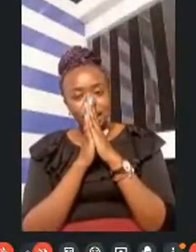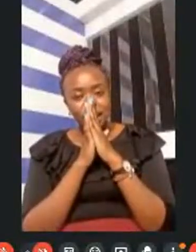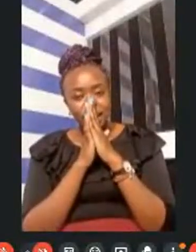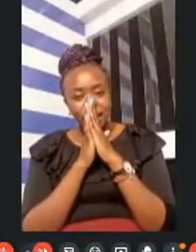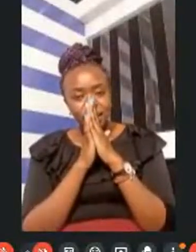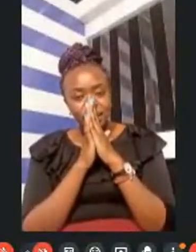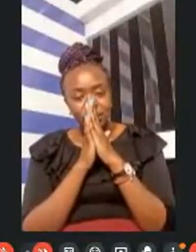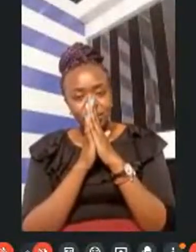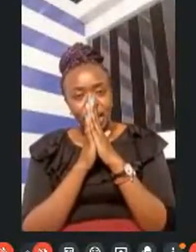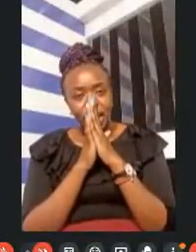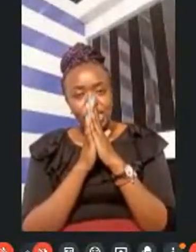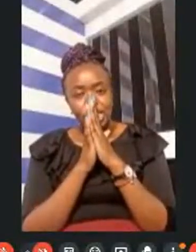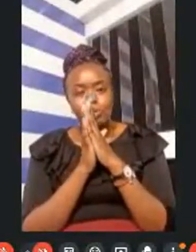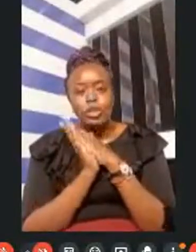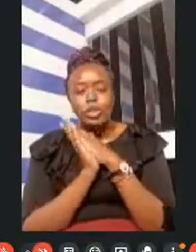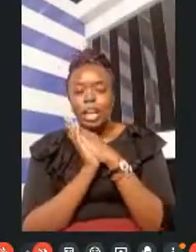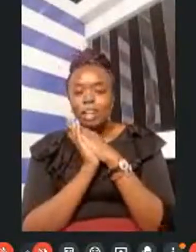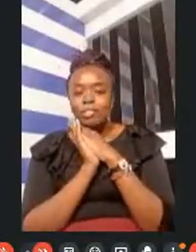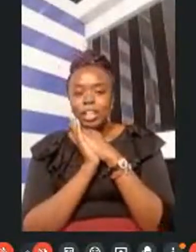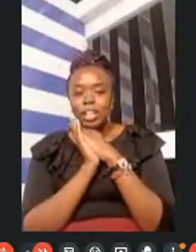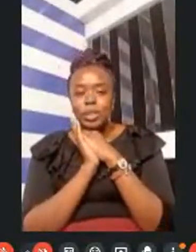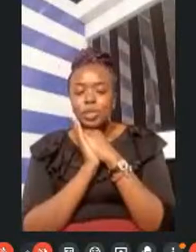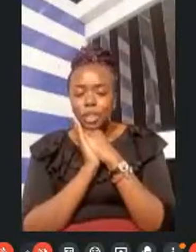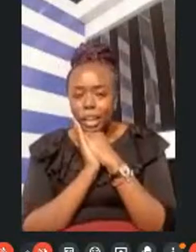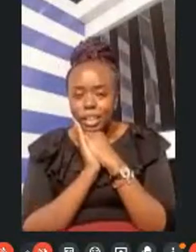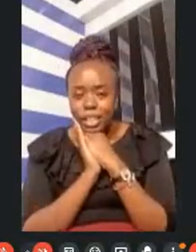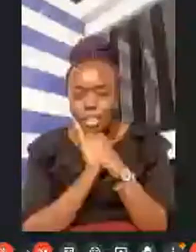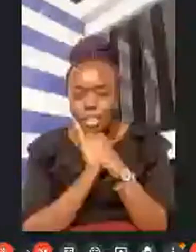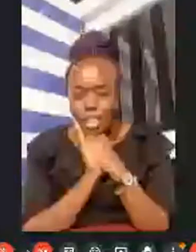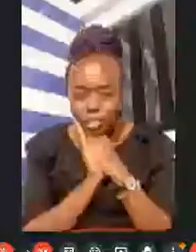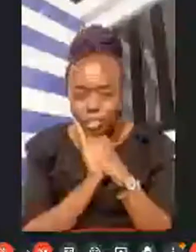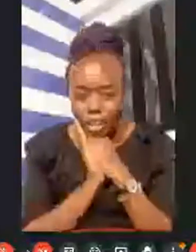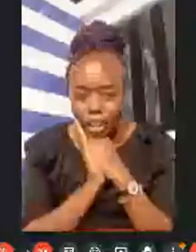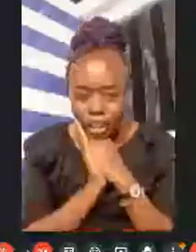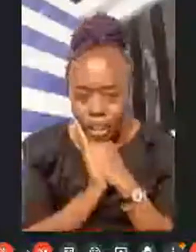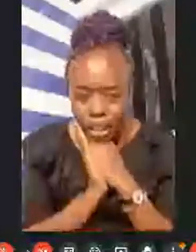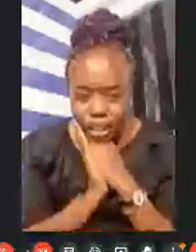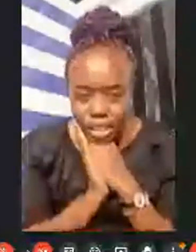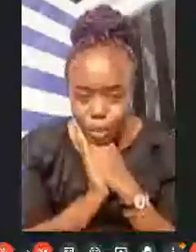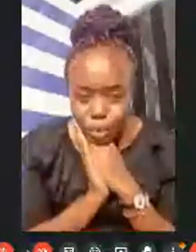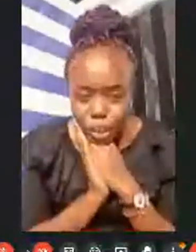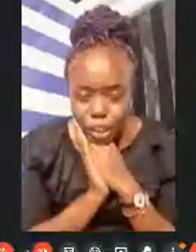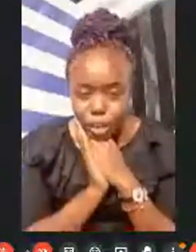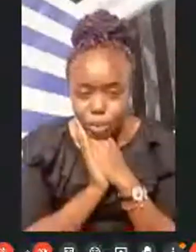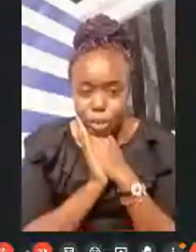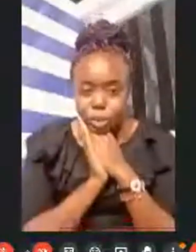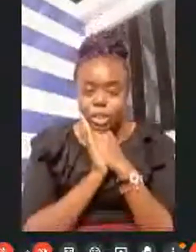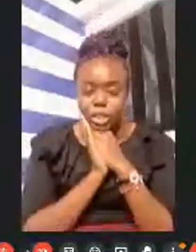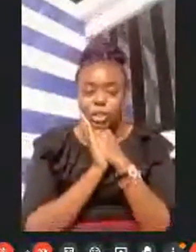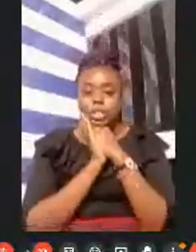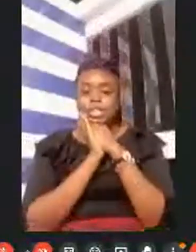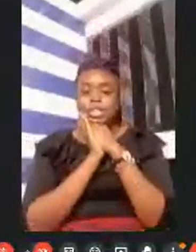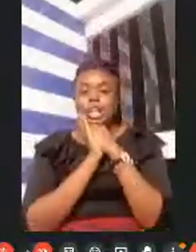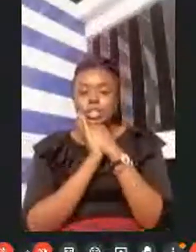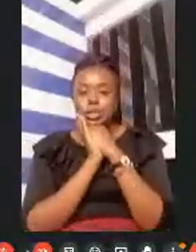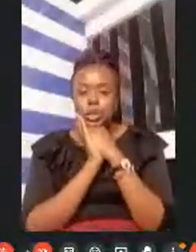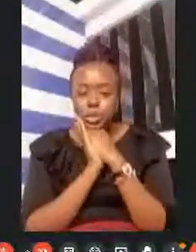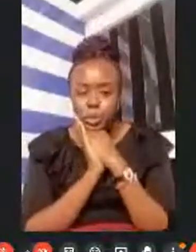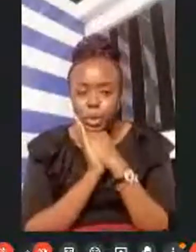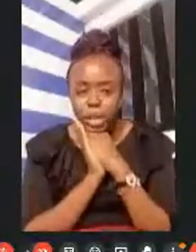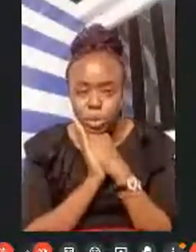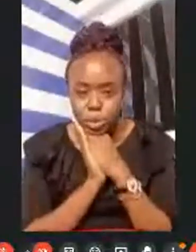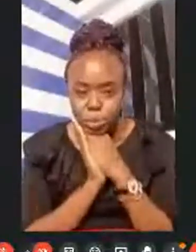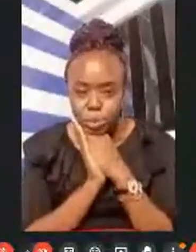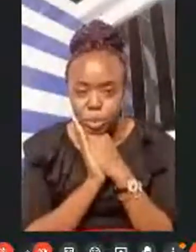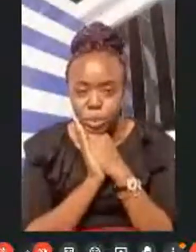All right. Since we don't have any question, I'll just give somebody an opportunity to just